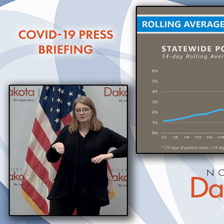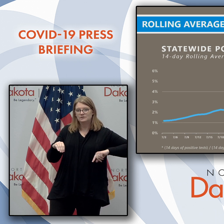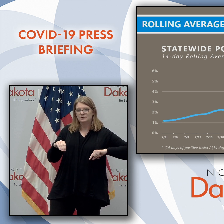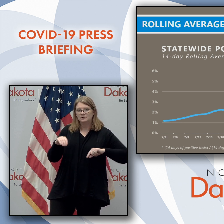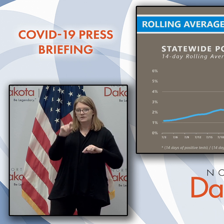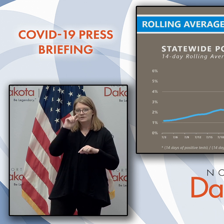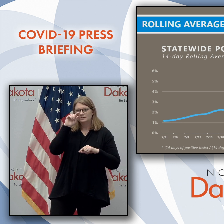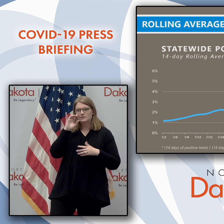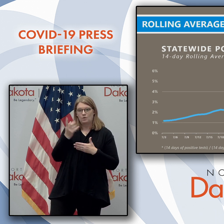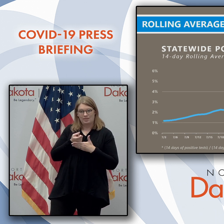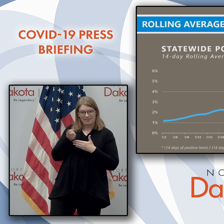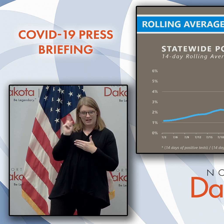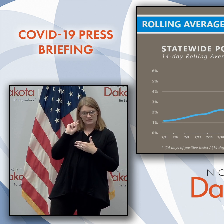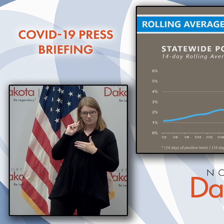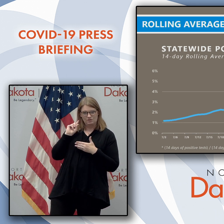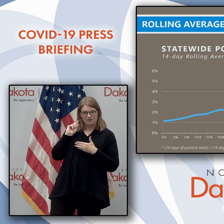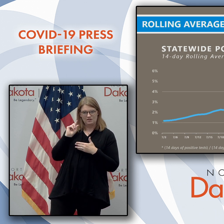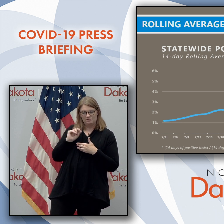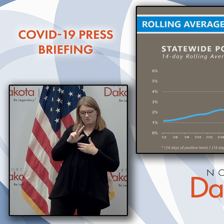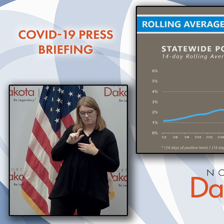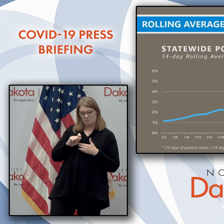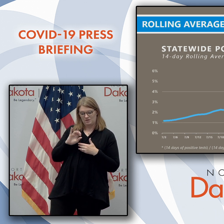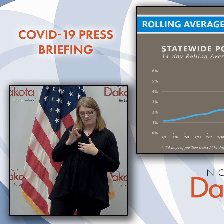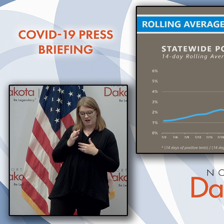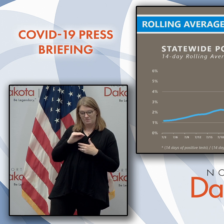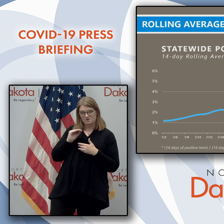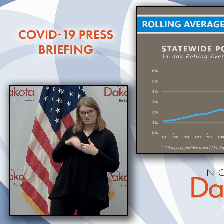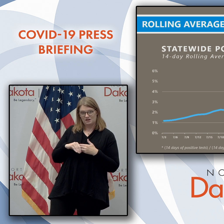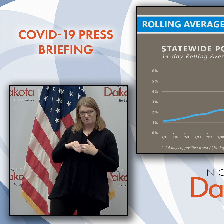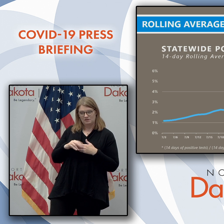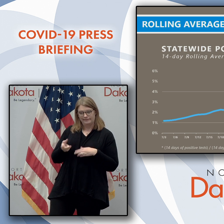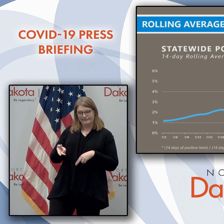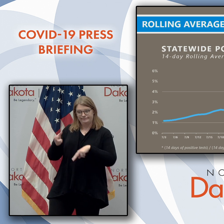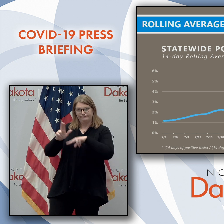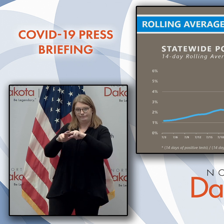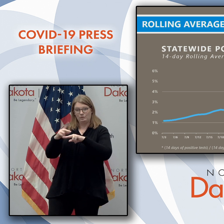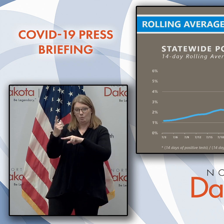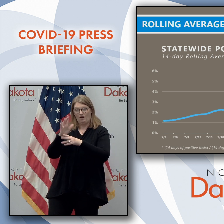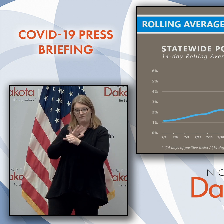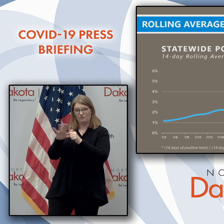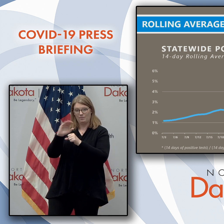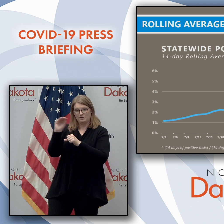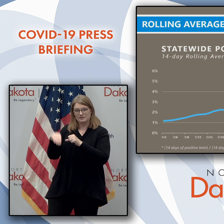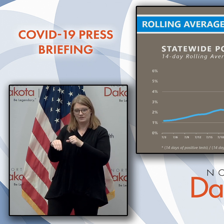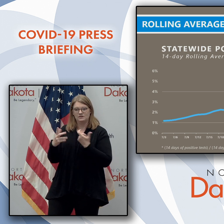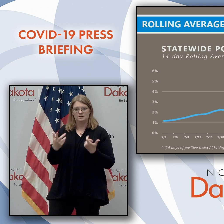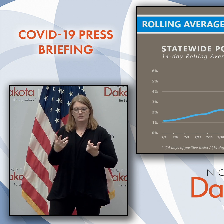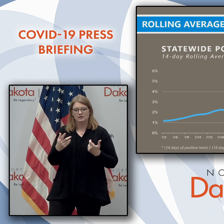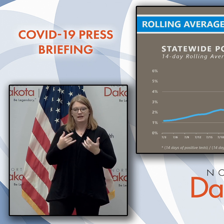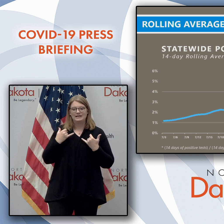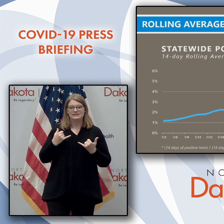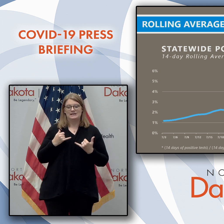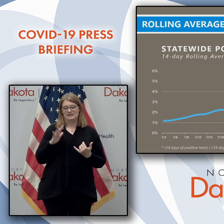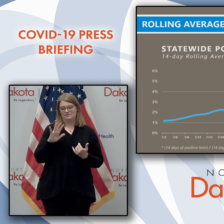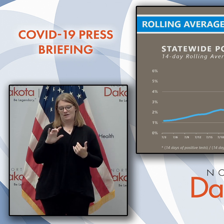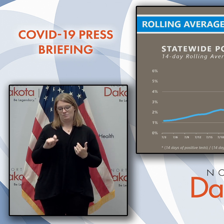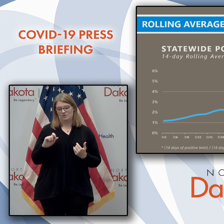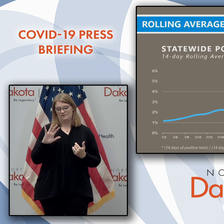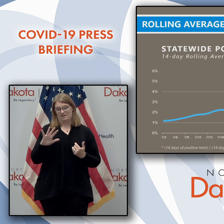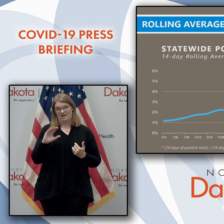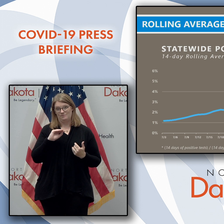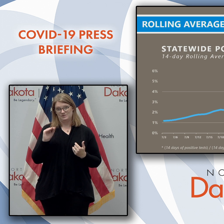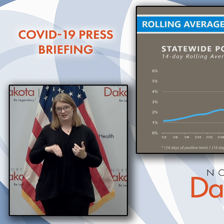point higher than a week ago. And that, again, today's cases today was a 5.5% for the daily. So when